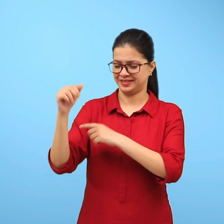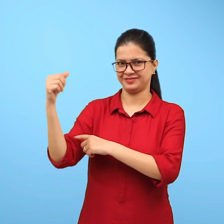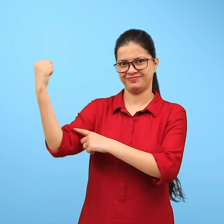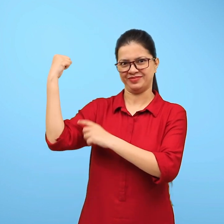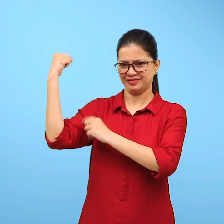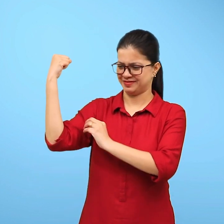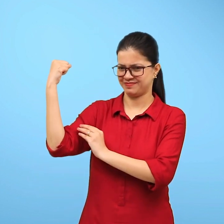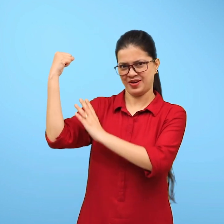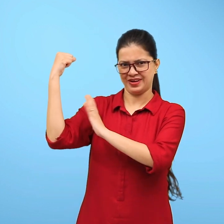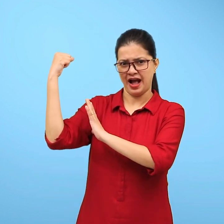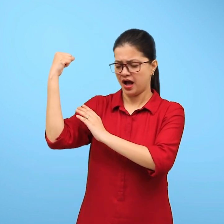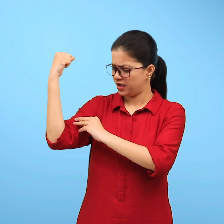This is a muscle.